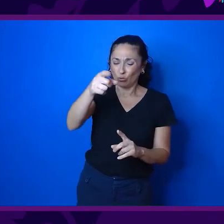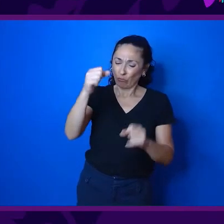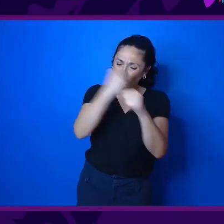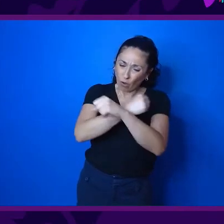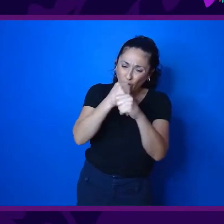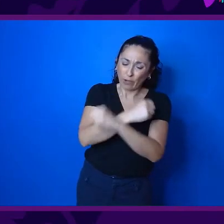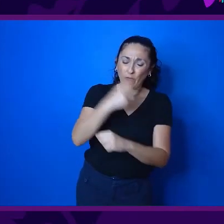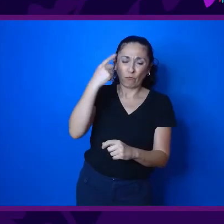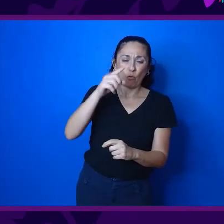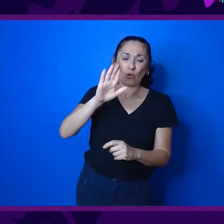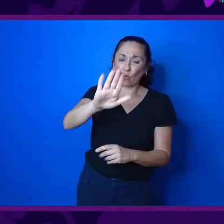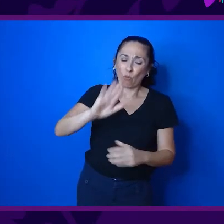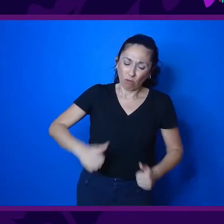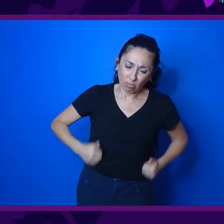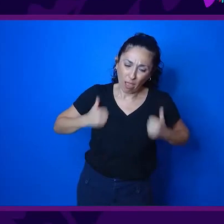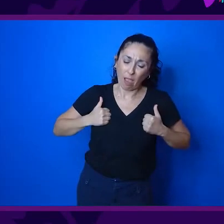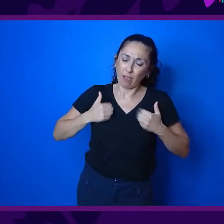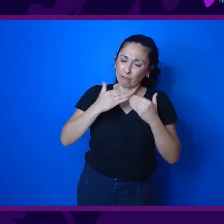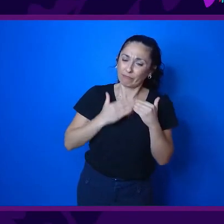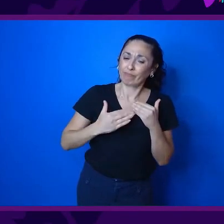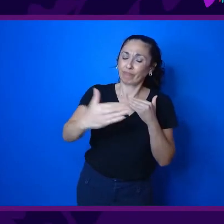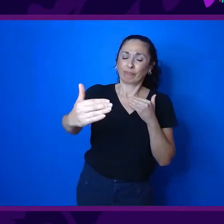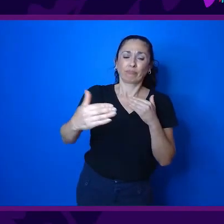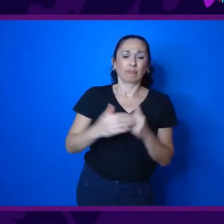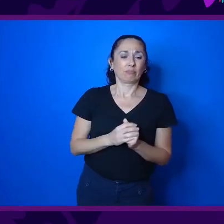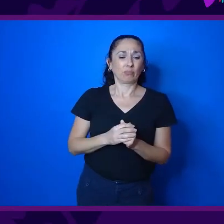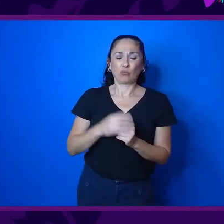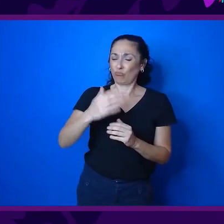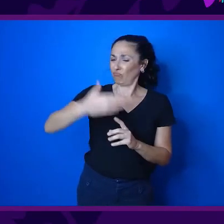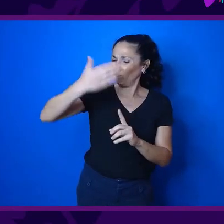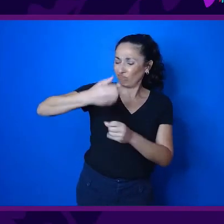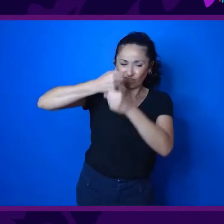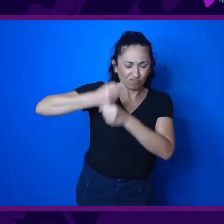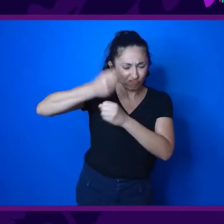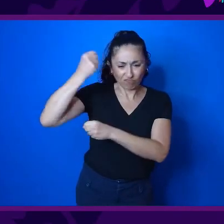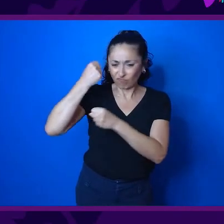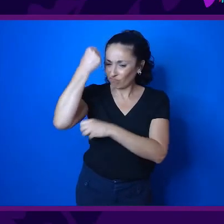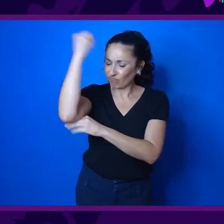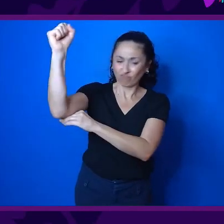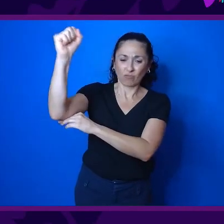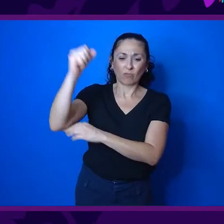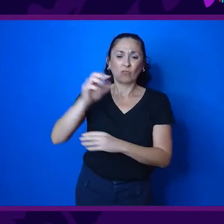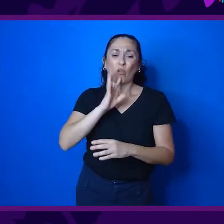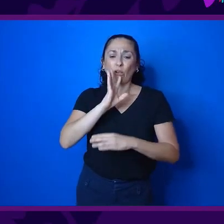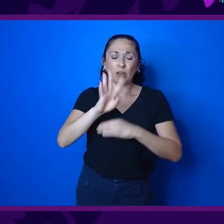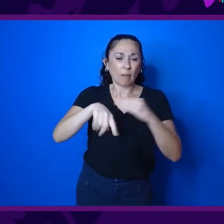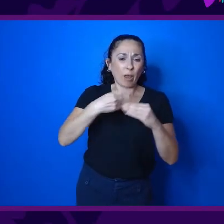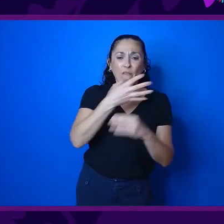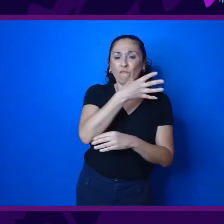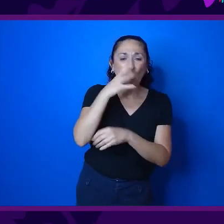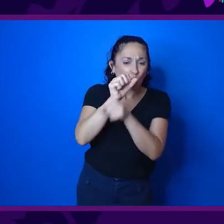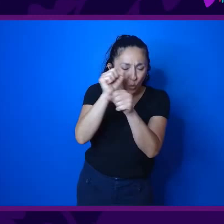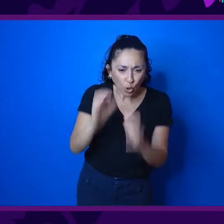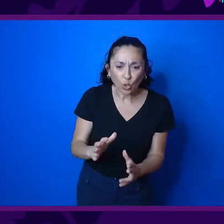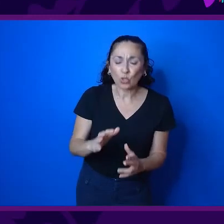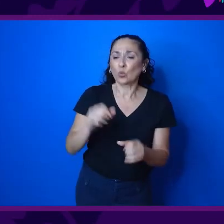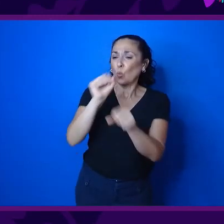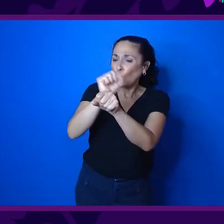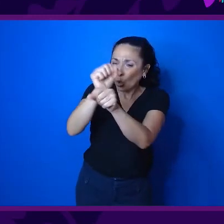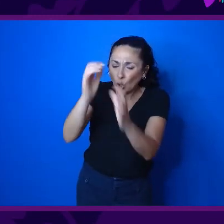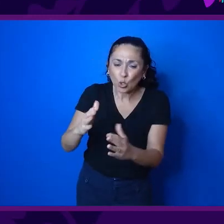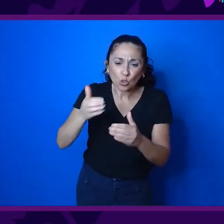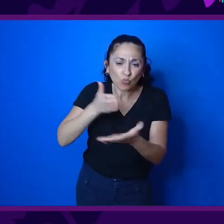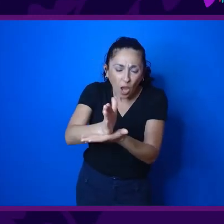and being on the forefront of not talking just about farm workers' rights, women's